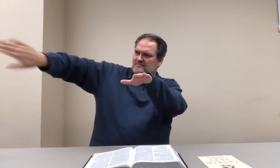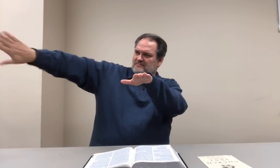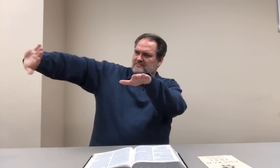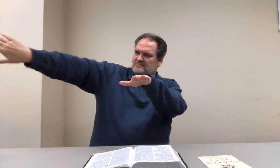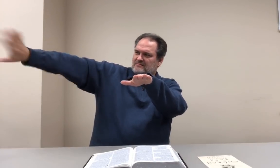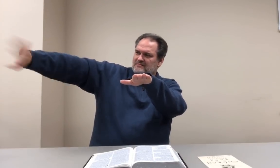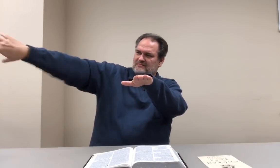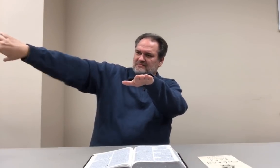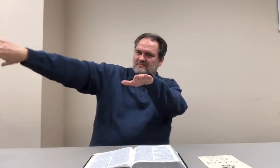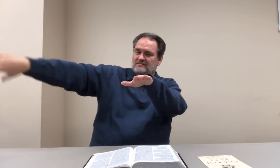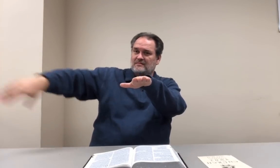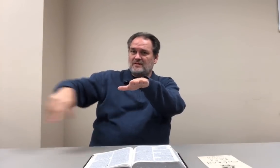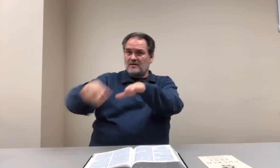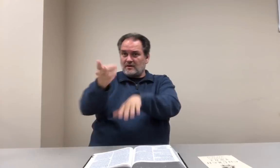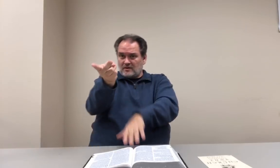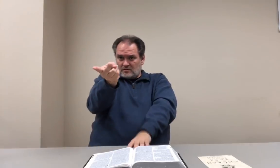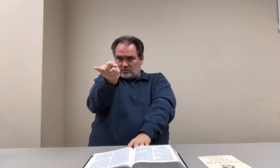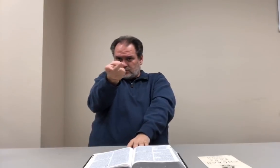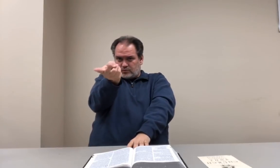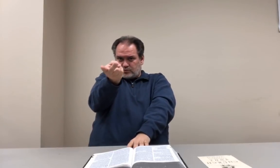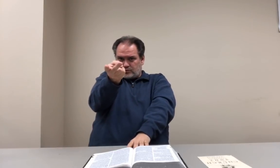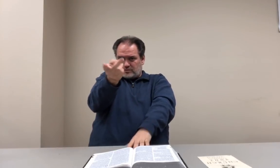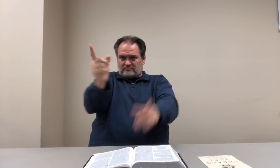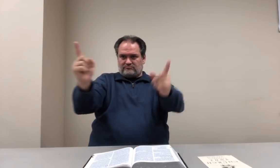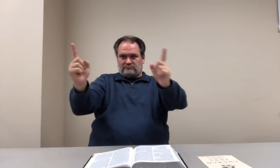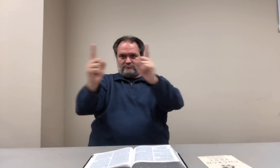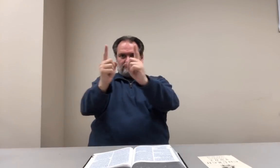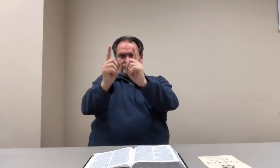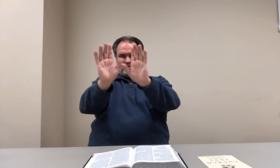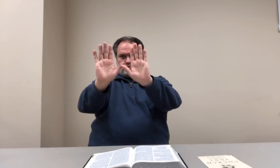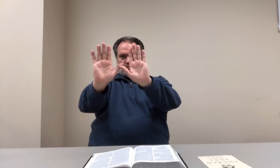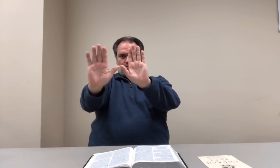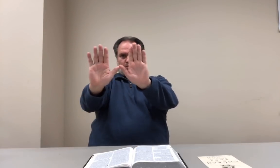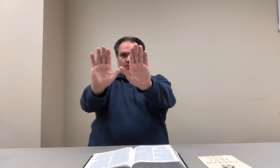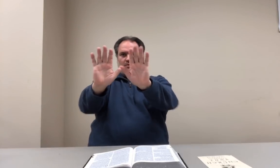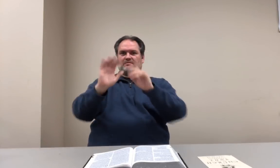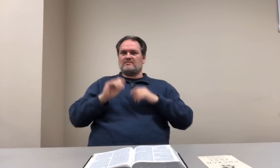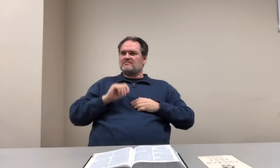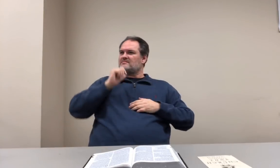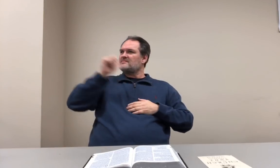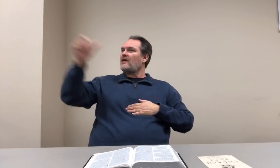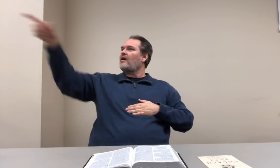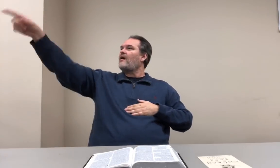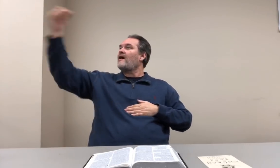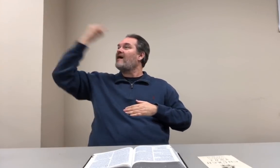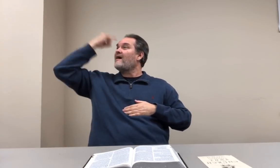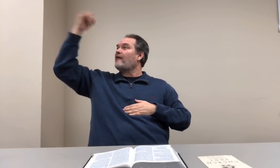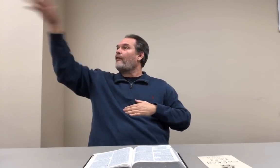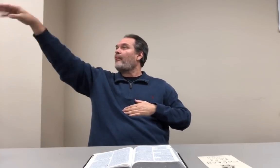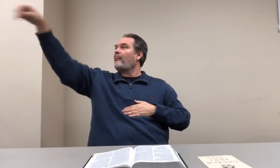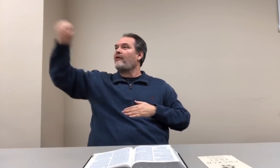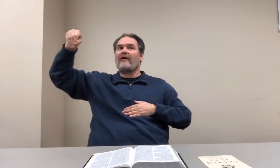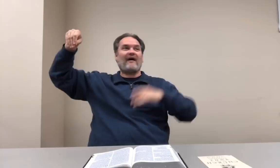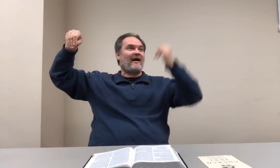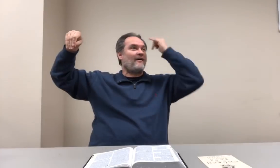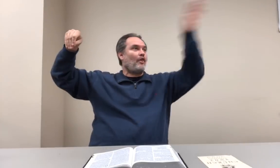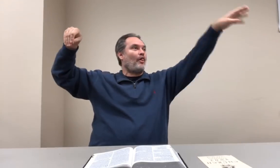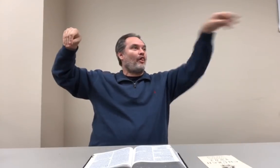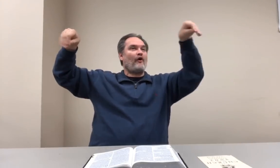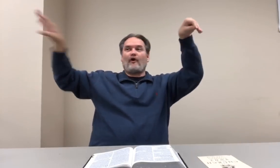James is connecting that to his immutability. And so So we know that God is only good and he's always